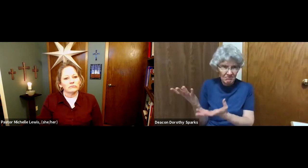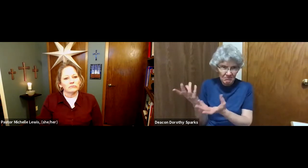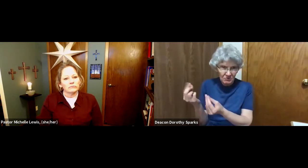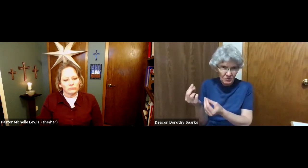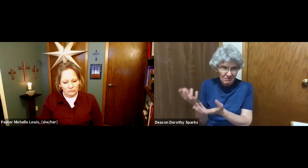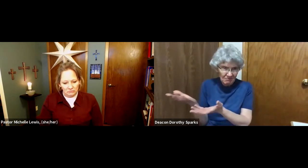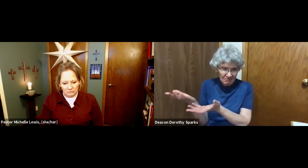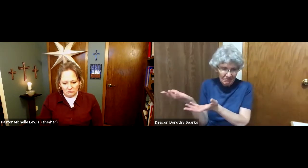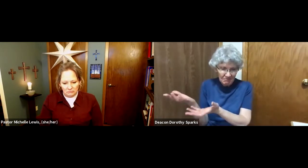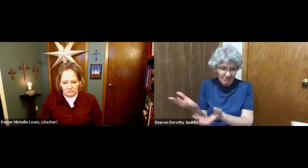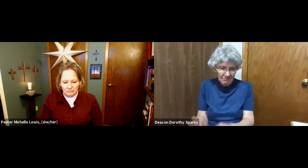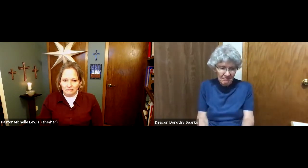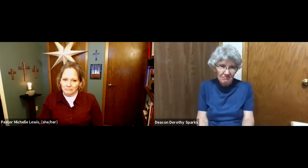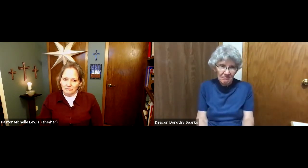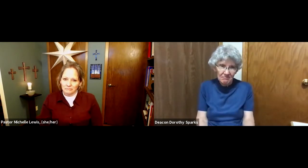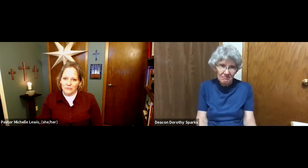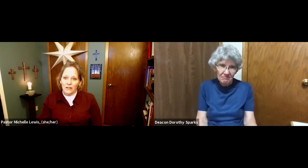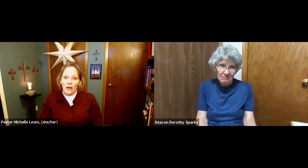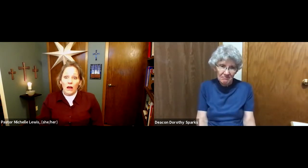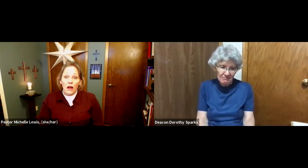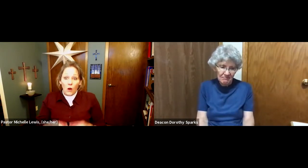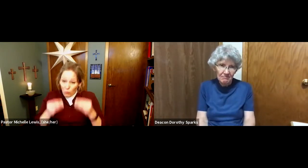Suppose somebody's not baptized yet, what do they do?